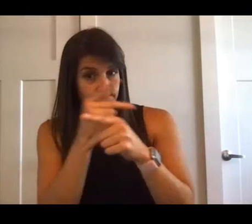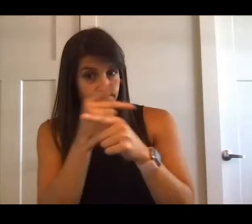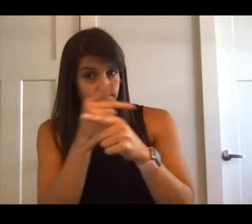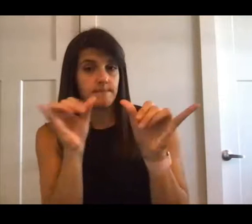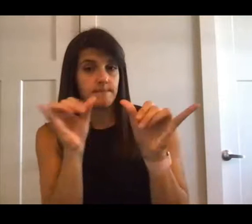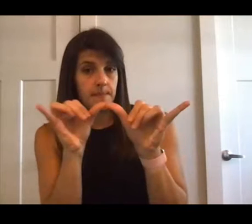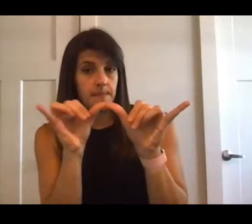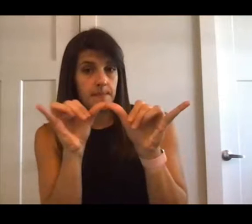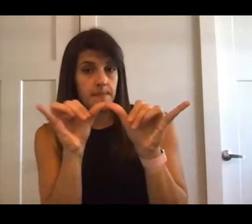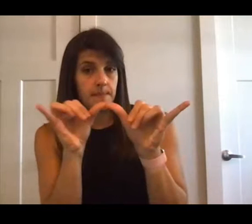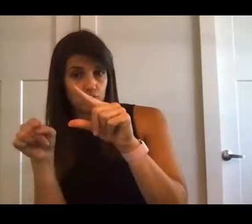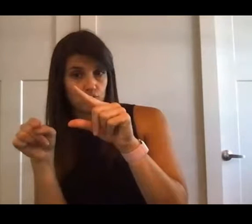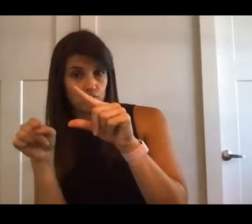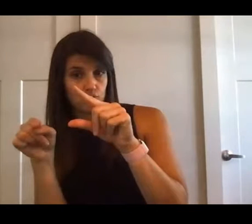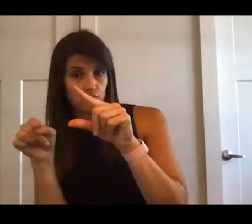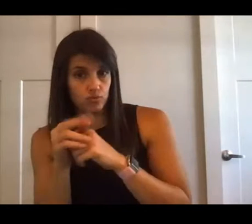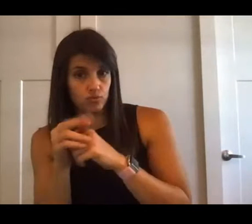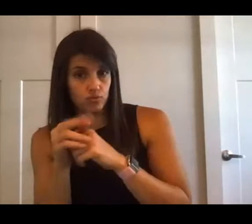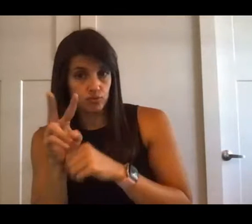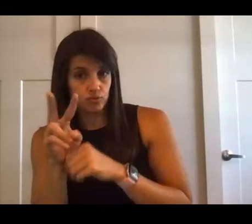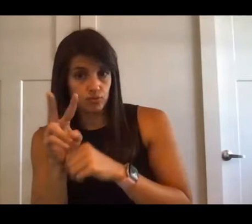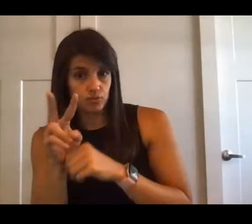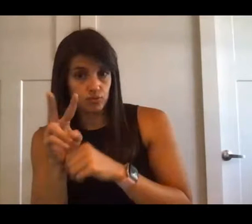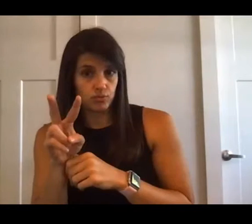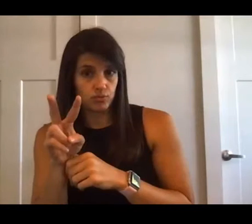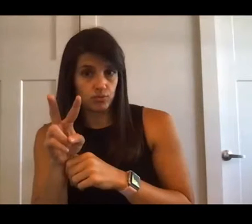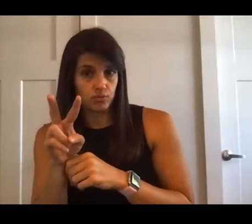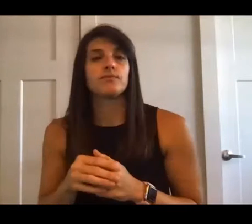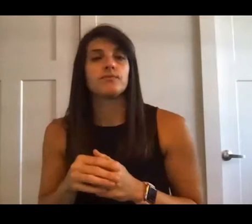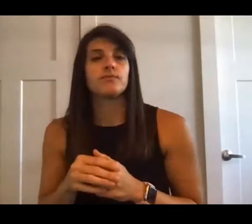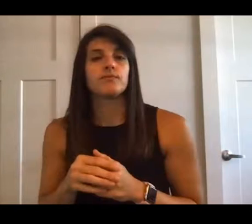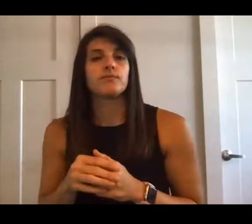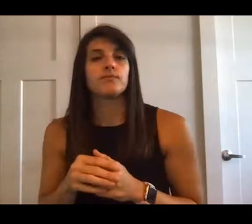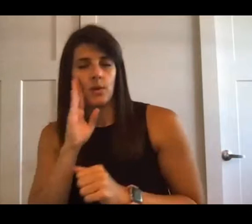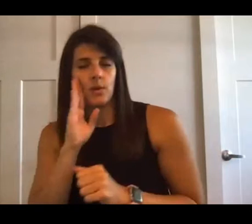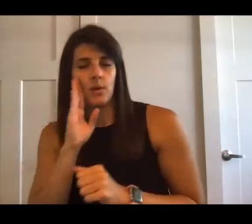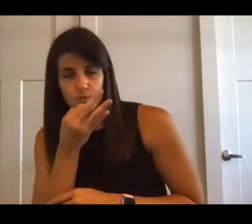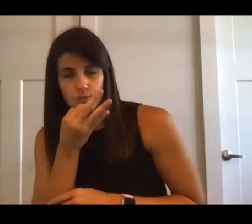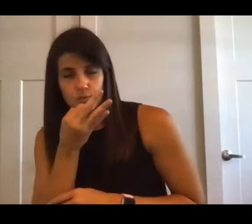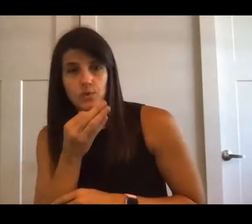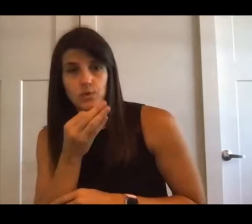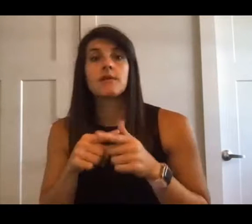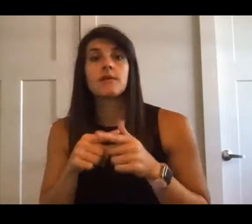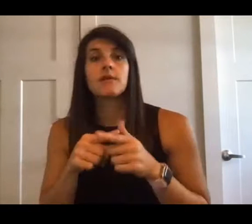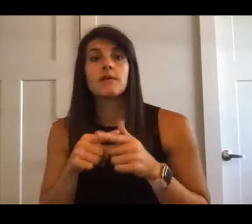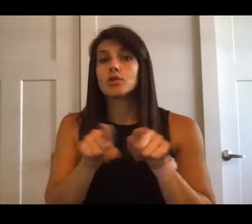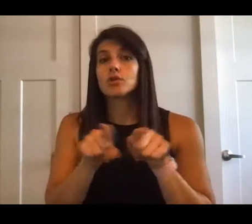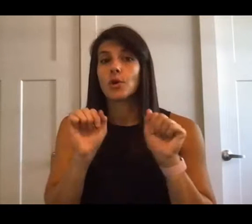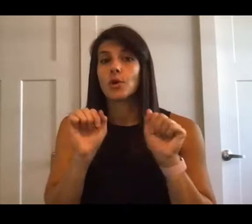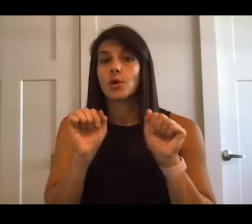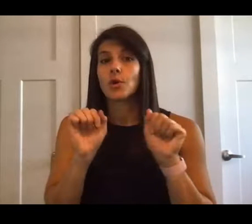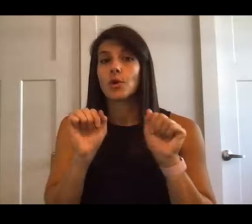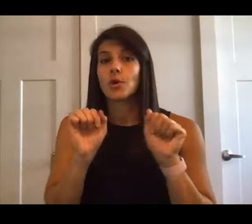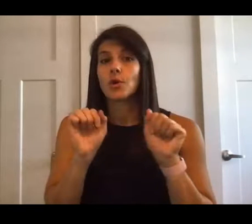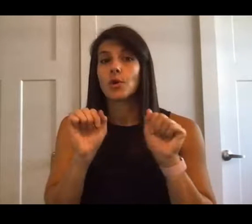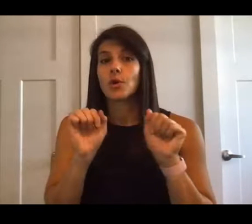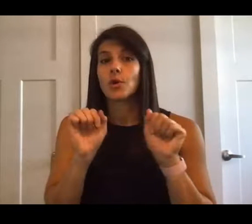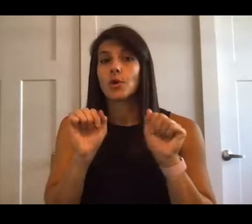moment. And we could also solve for the measure of angle 8. Since we know that these are